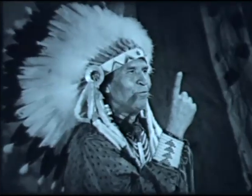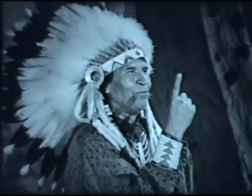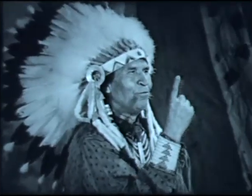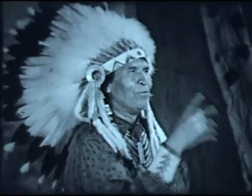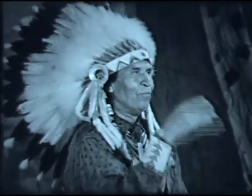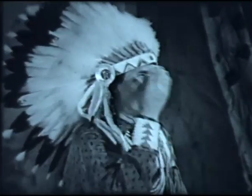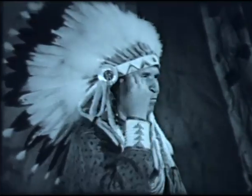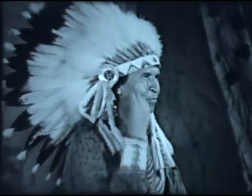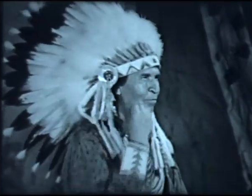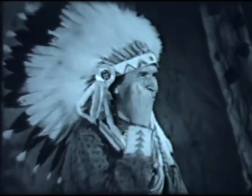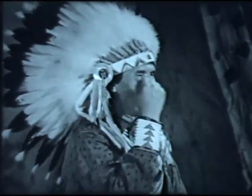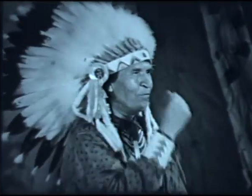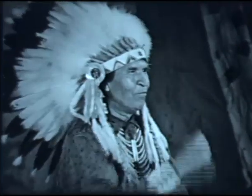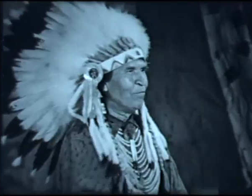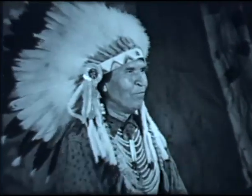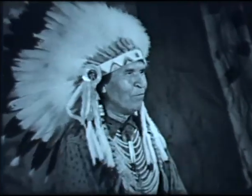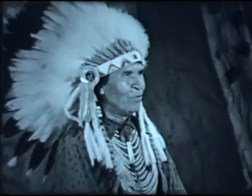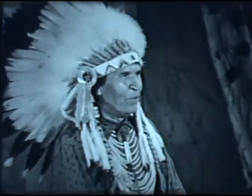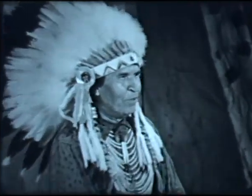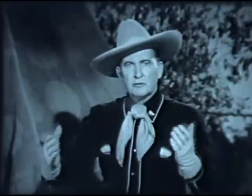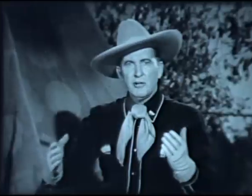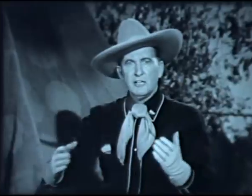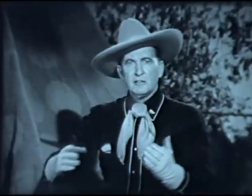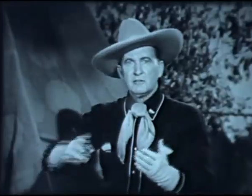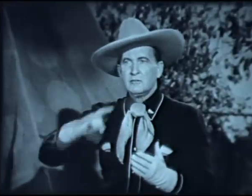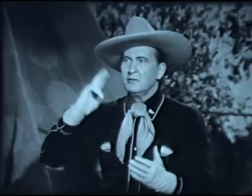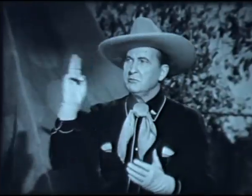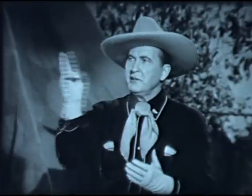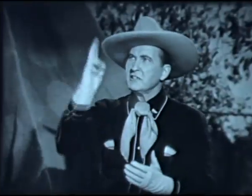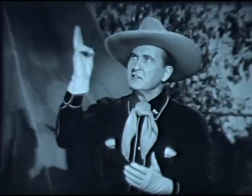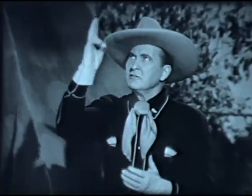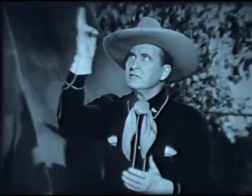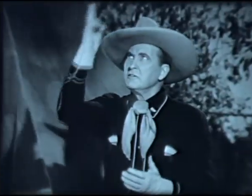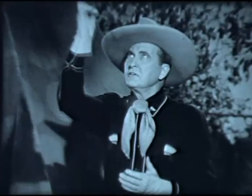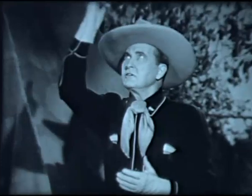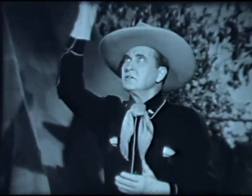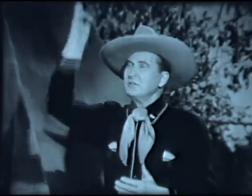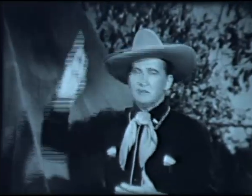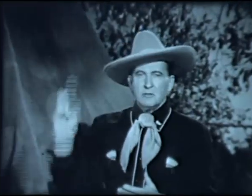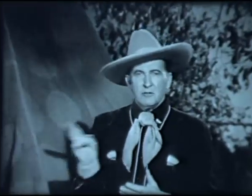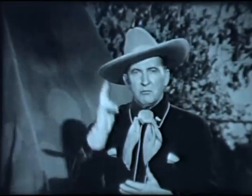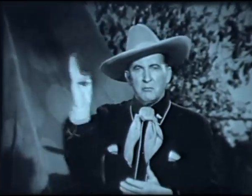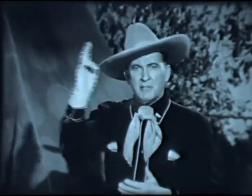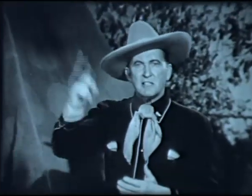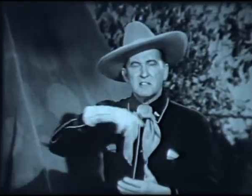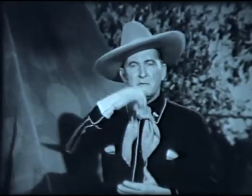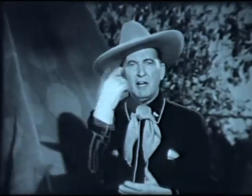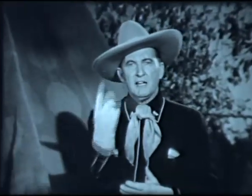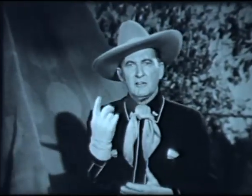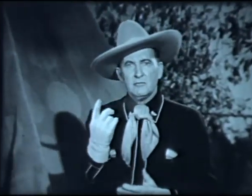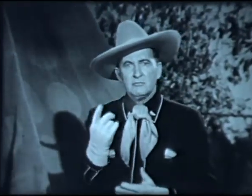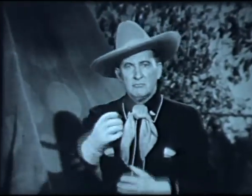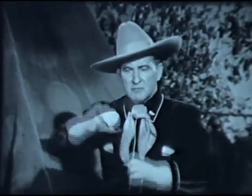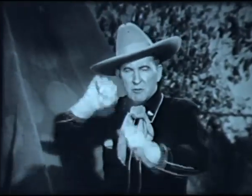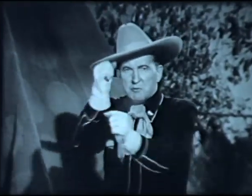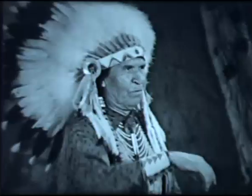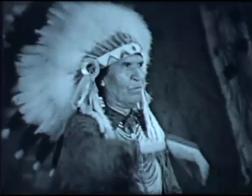Of a great medicine man. A big, great medicine. Medicine man. He was